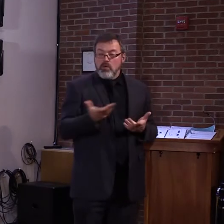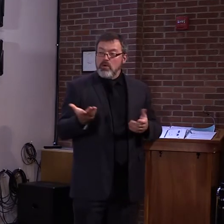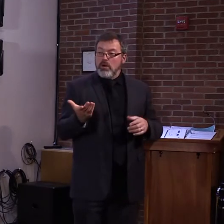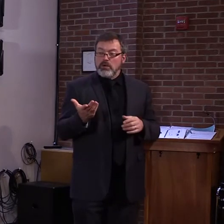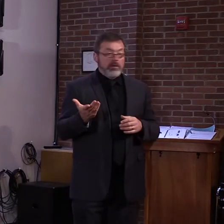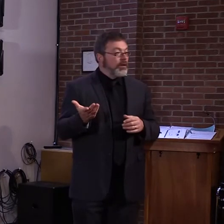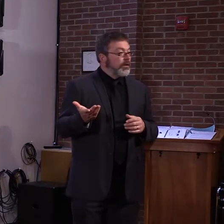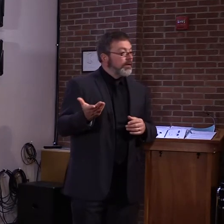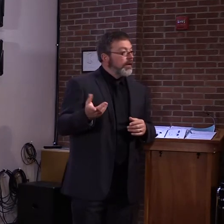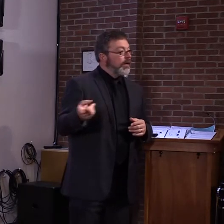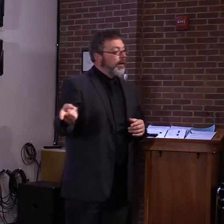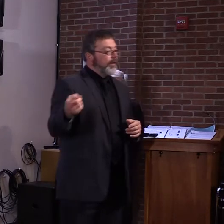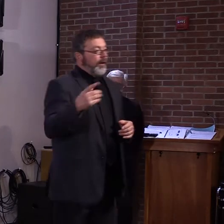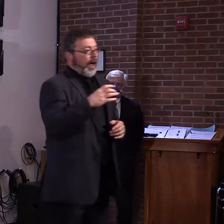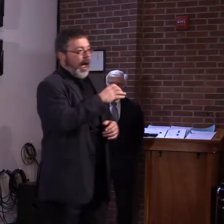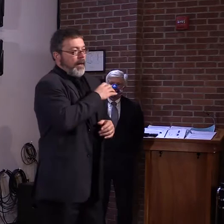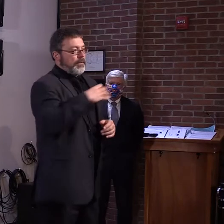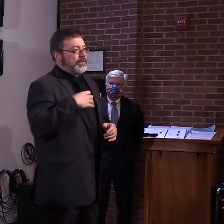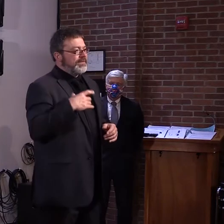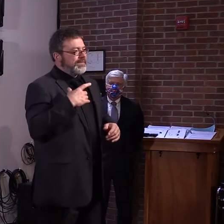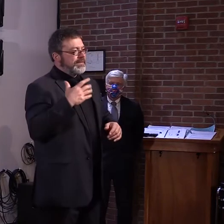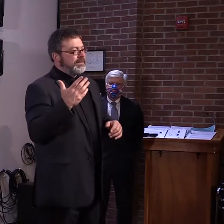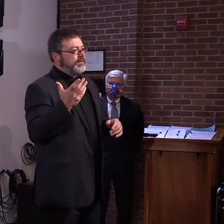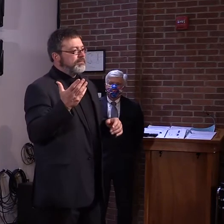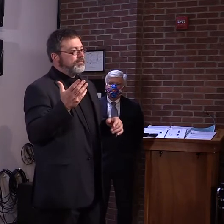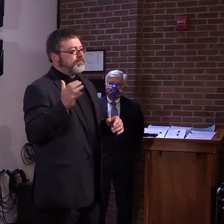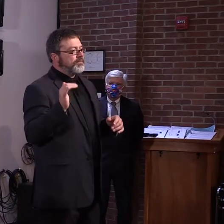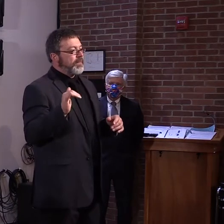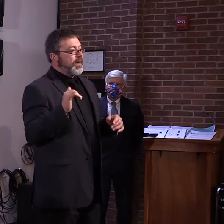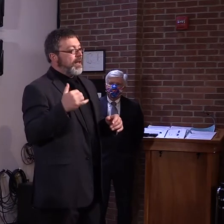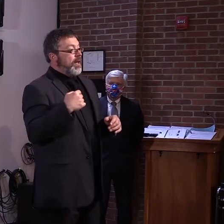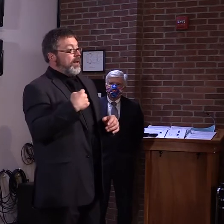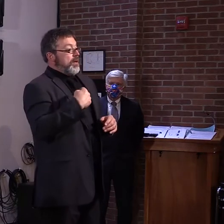but have you reached out to any transparency type people?